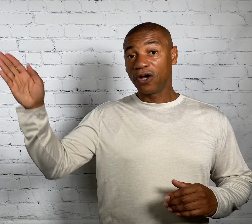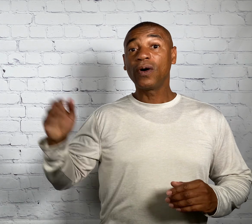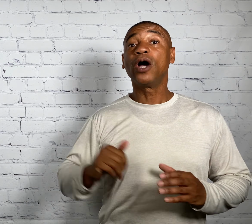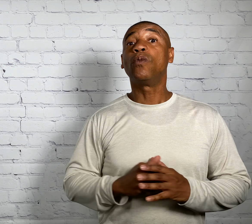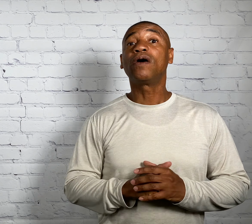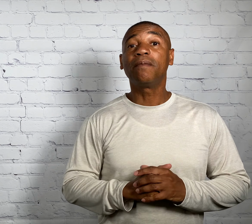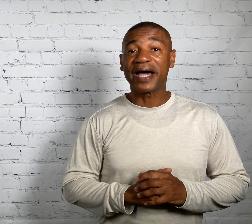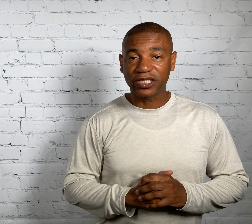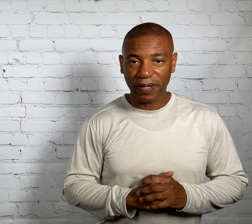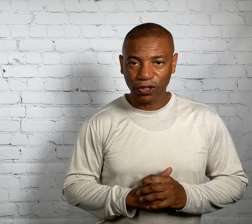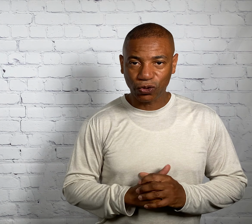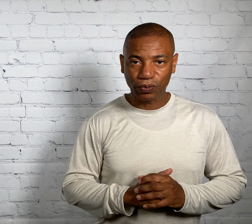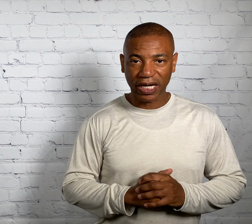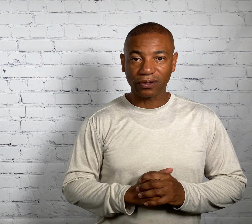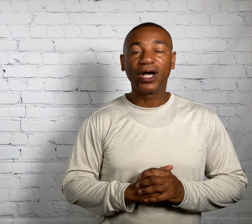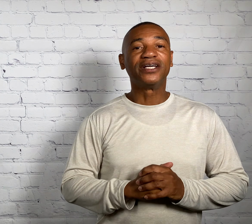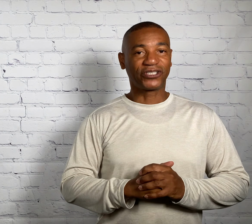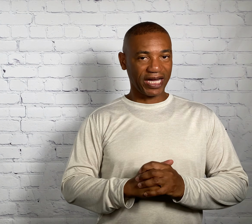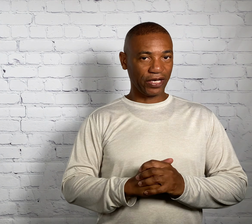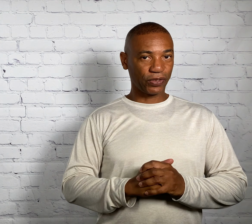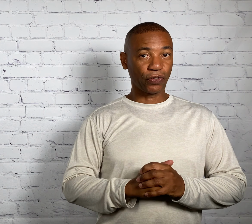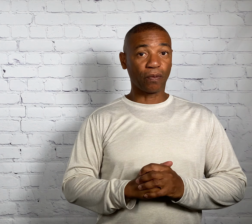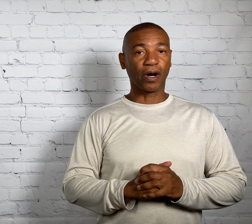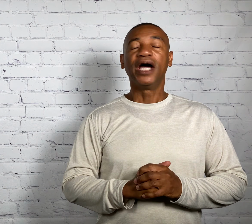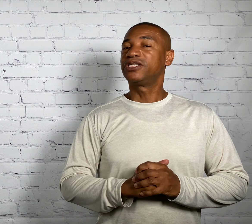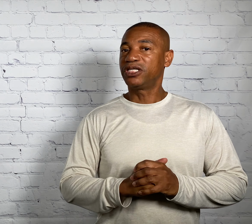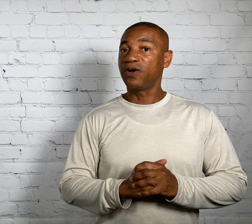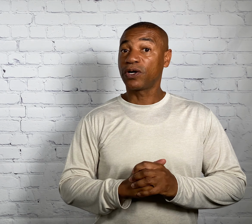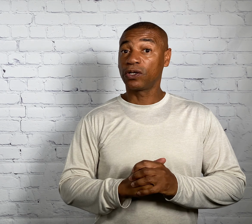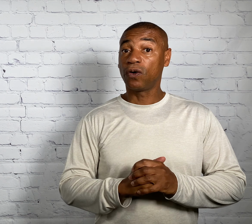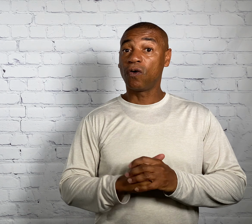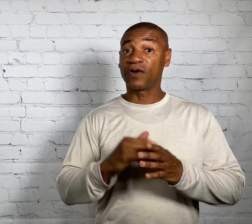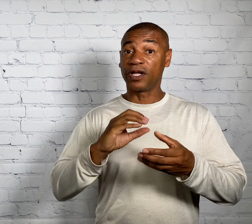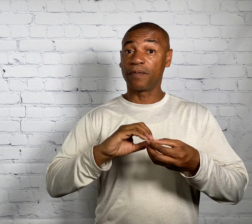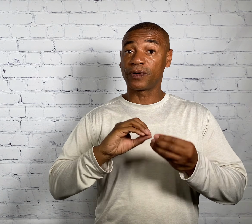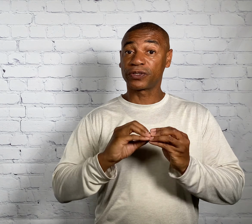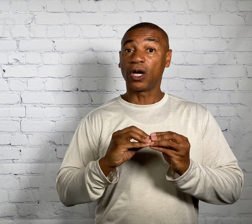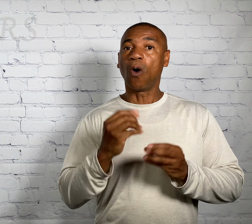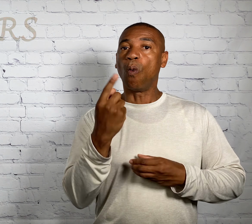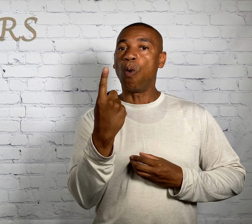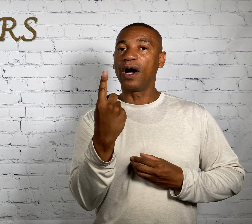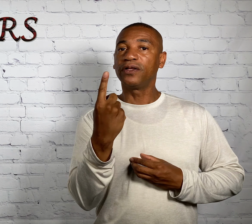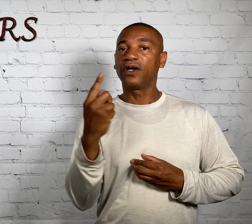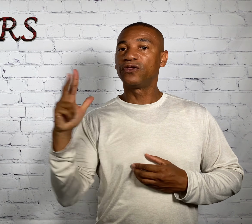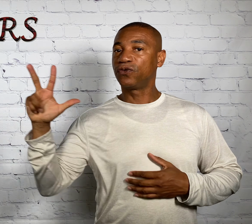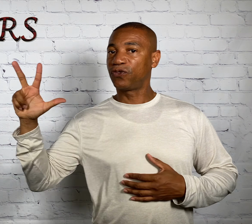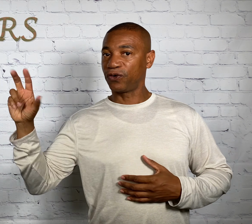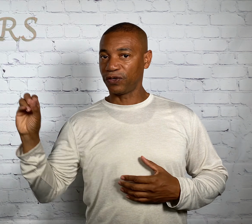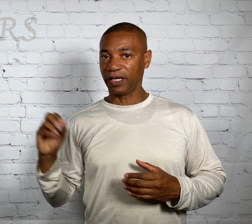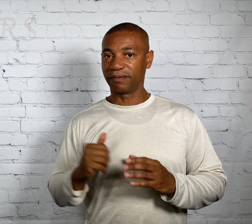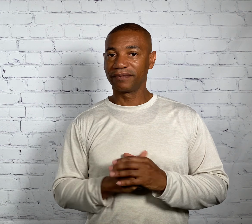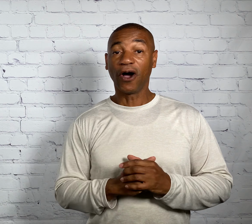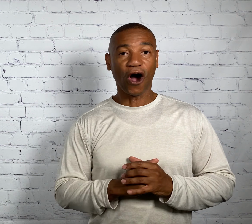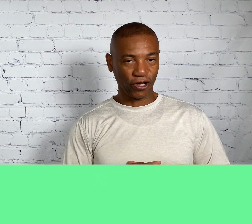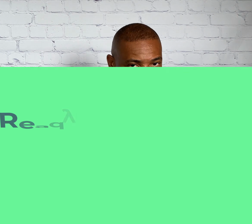Hello and welcome back to my YouTube channel, Signing with Omar. Today we're going to go over numbers 1 through 30. Are you